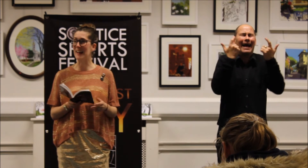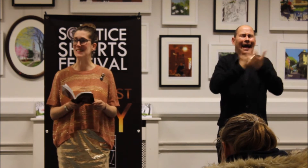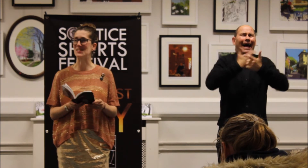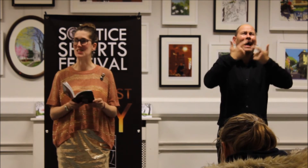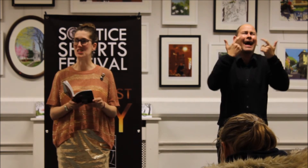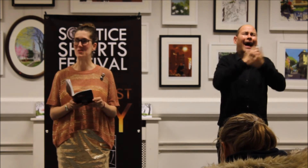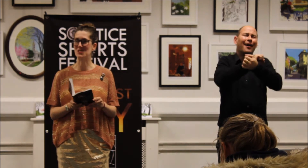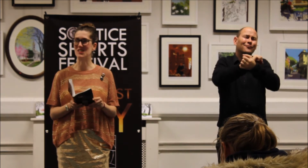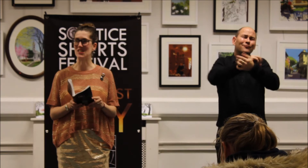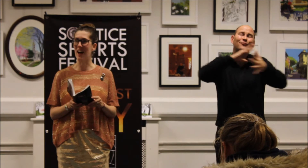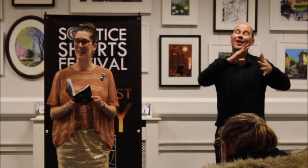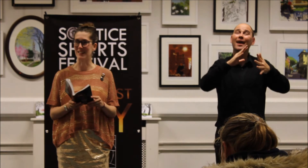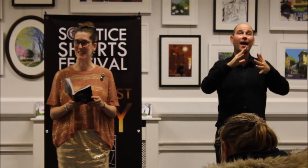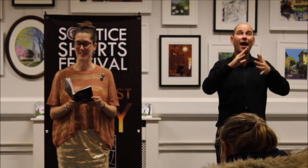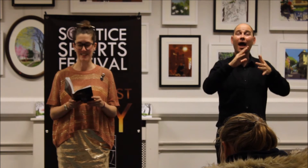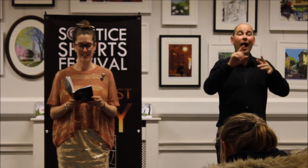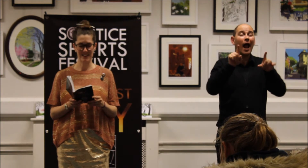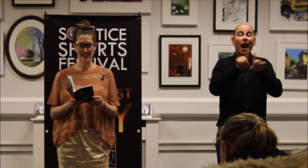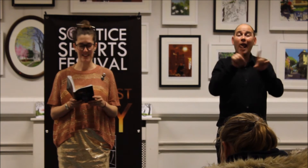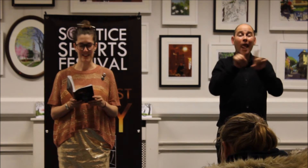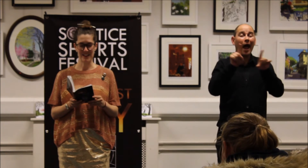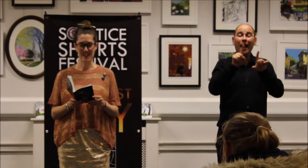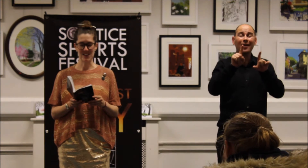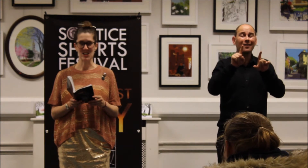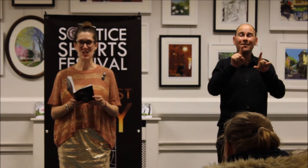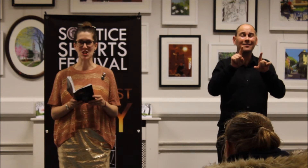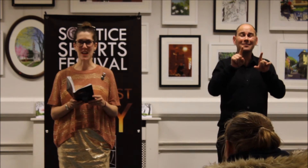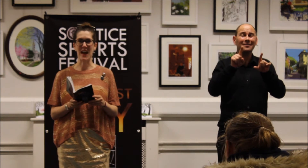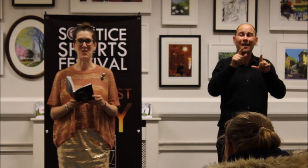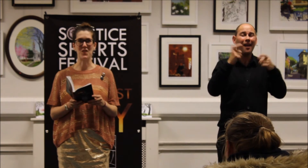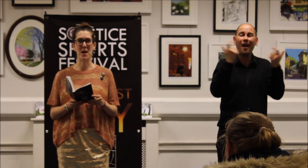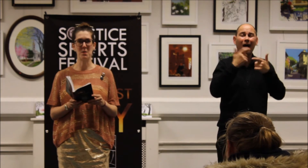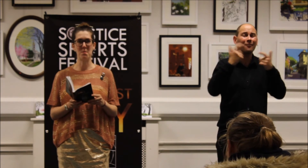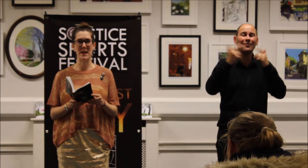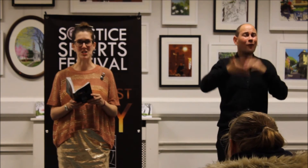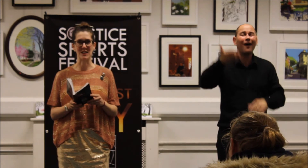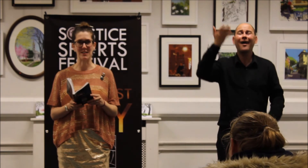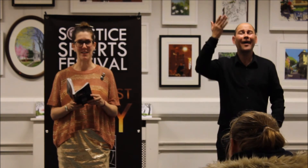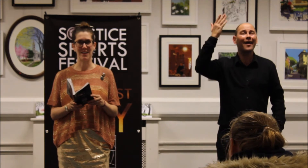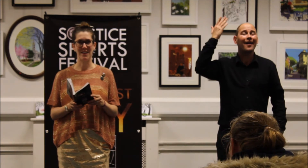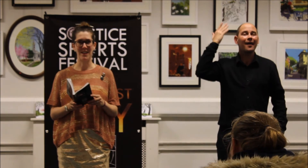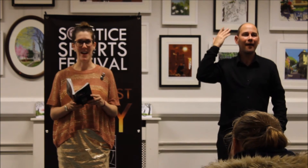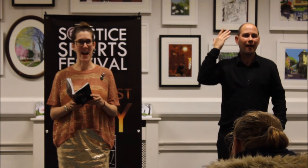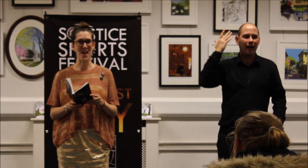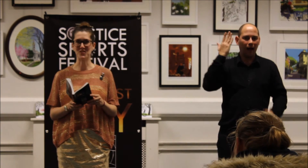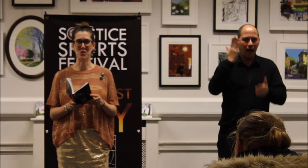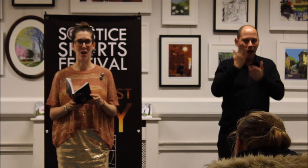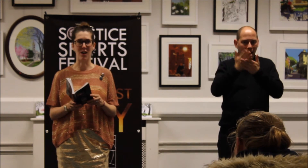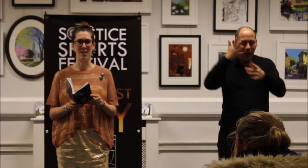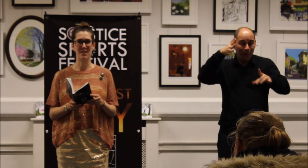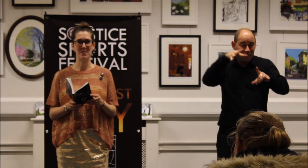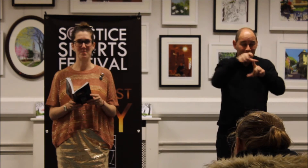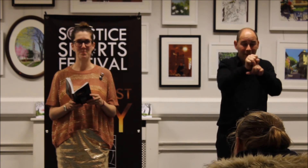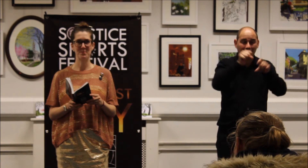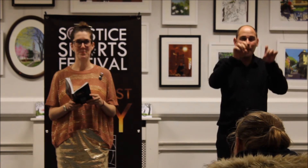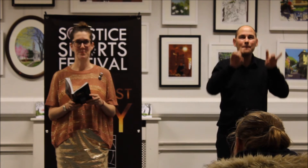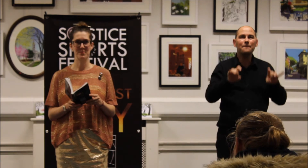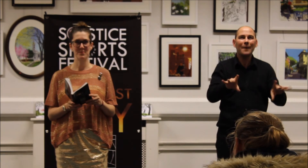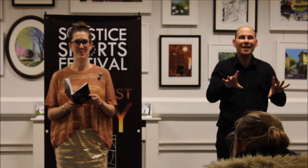she hadn't since she was a child. She had found magic, after all.